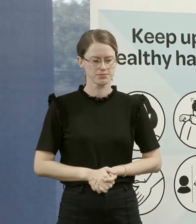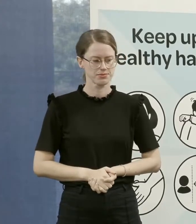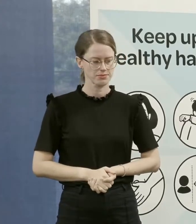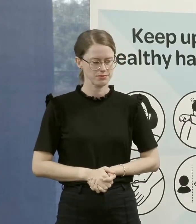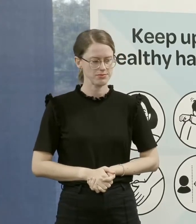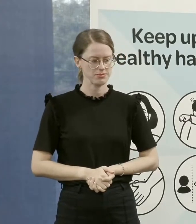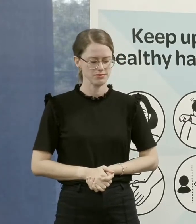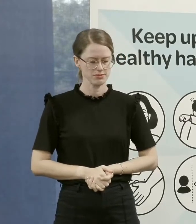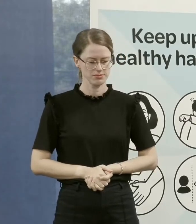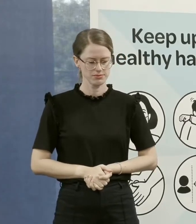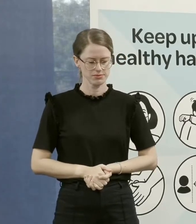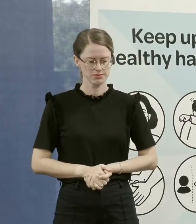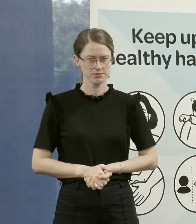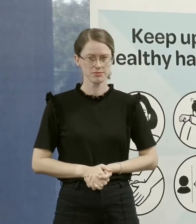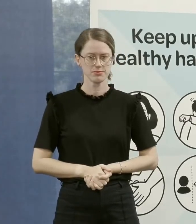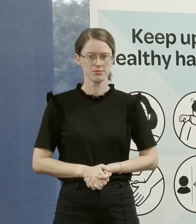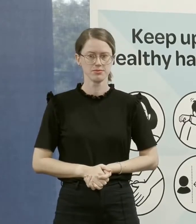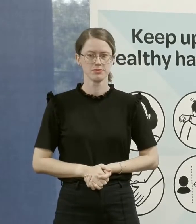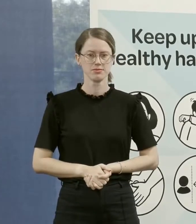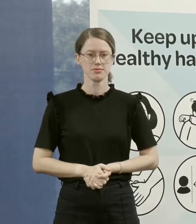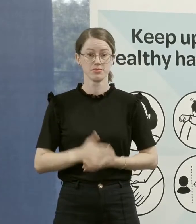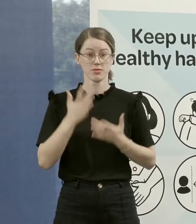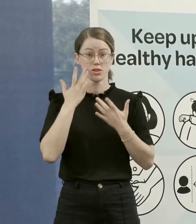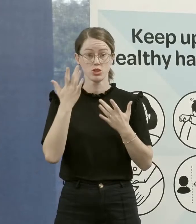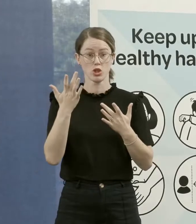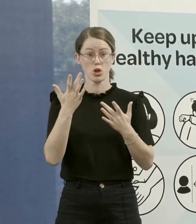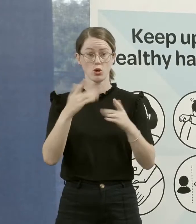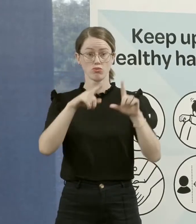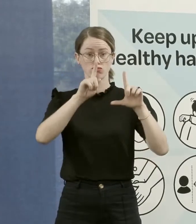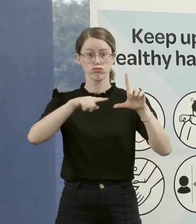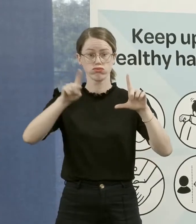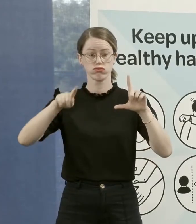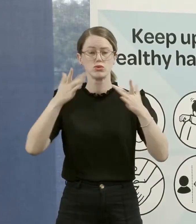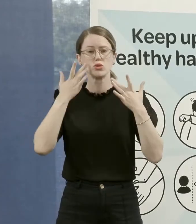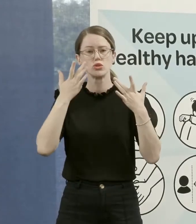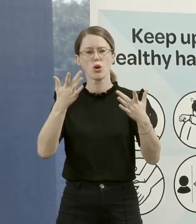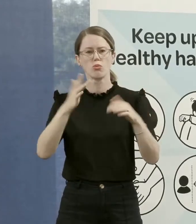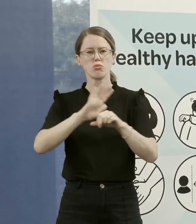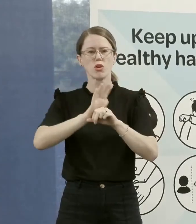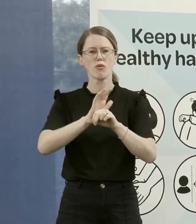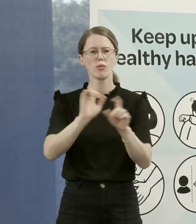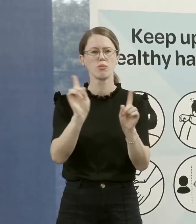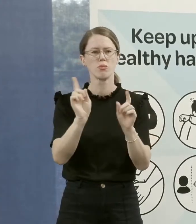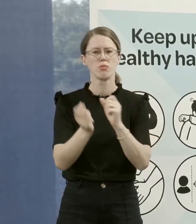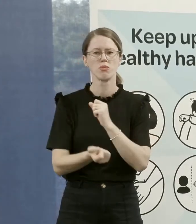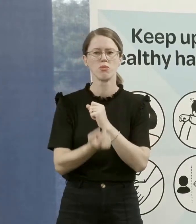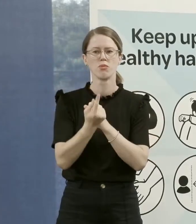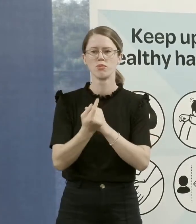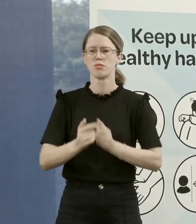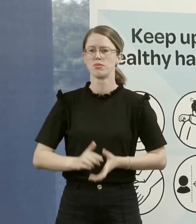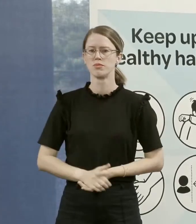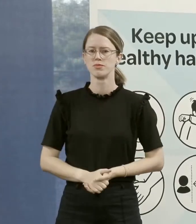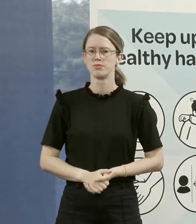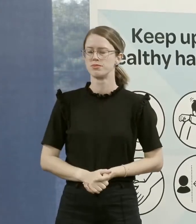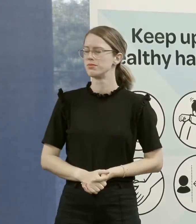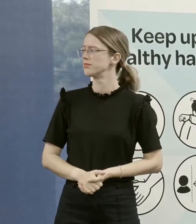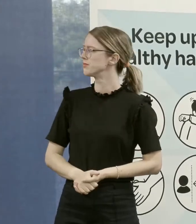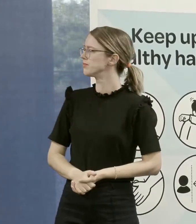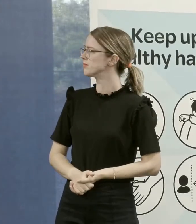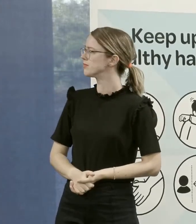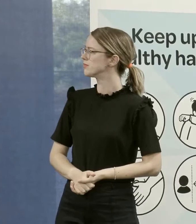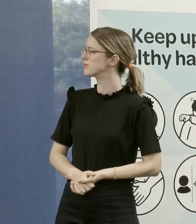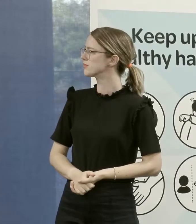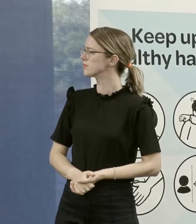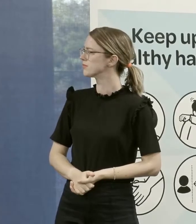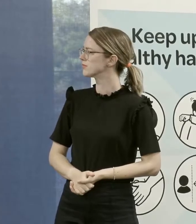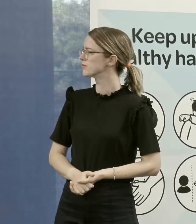So I want to move on and show a few slides to illustrate what is happening with the outbreak in New Zealand. First of